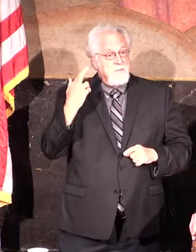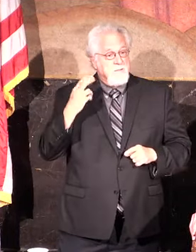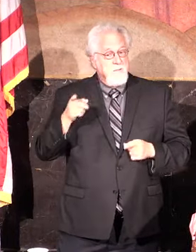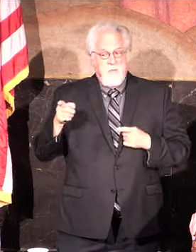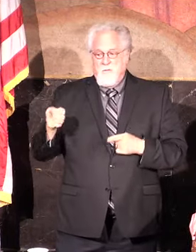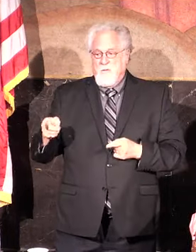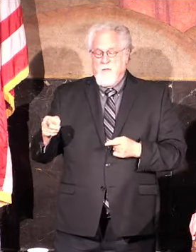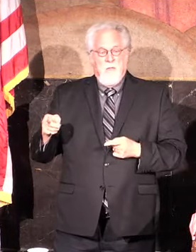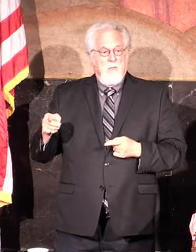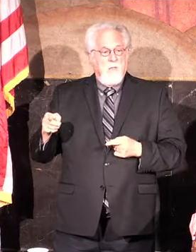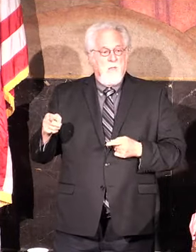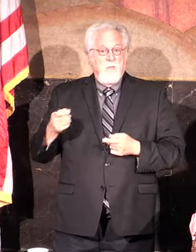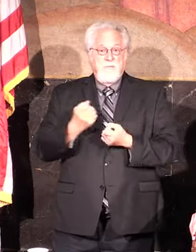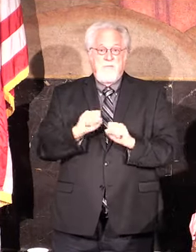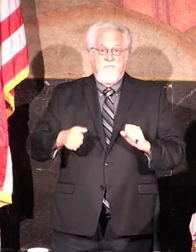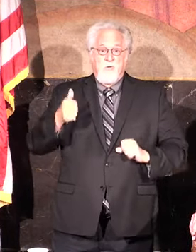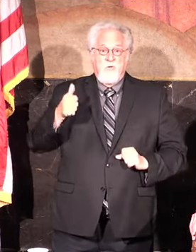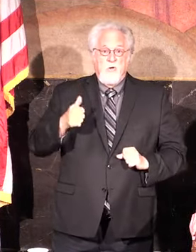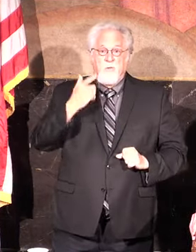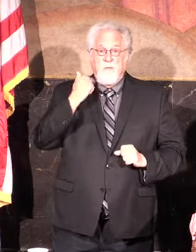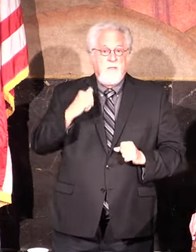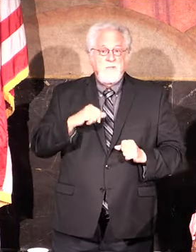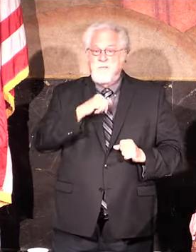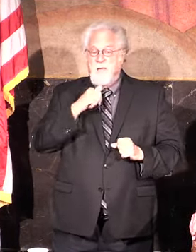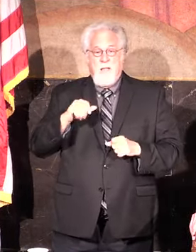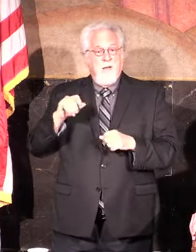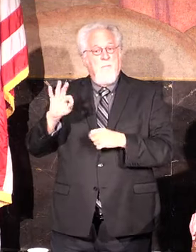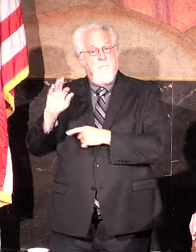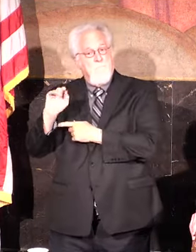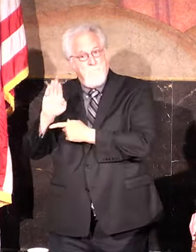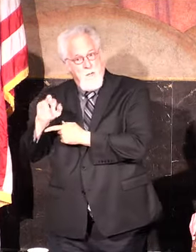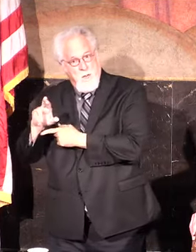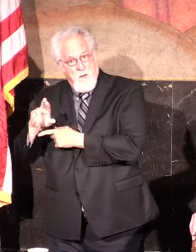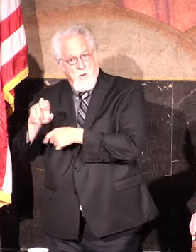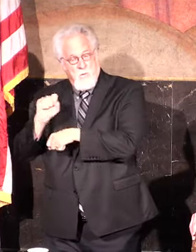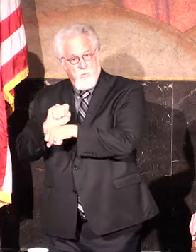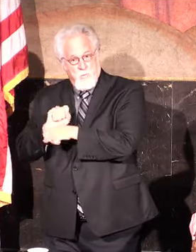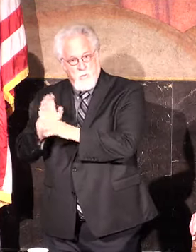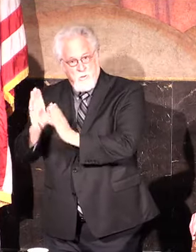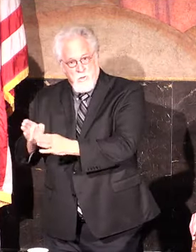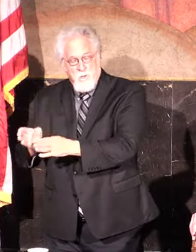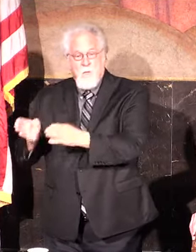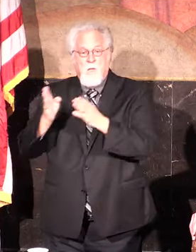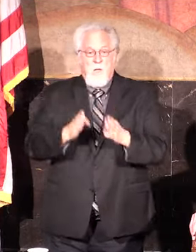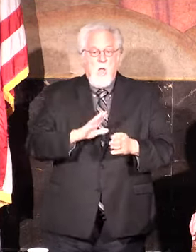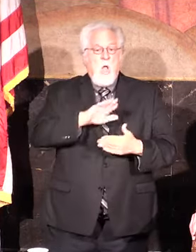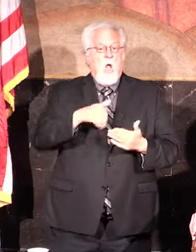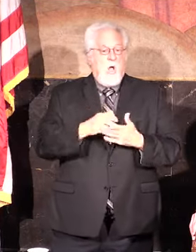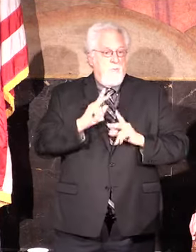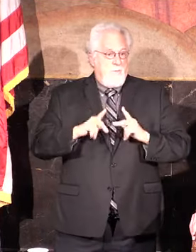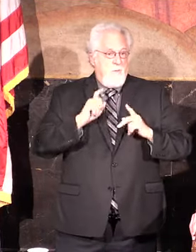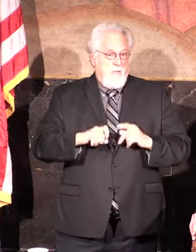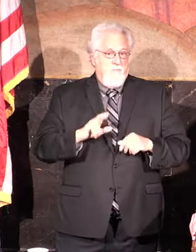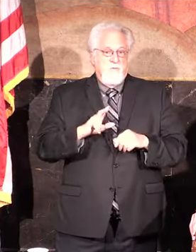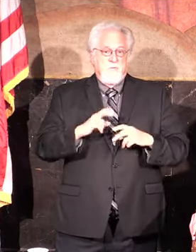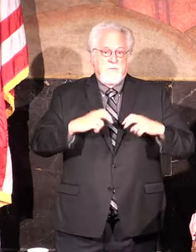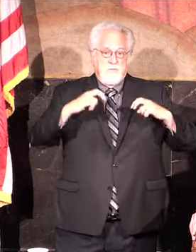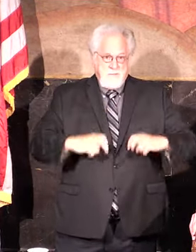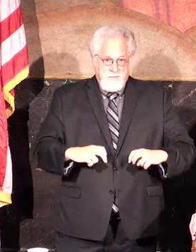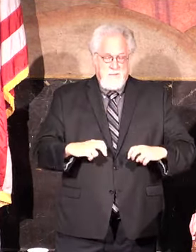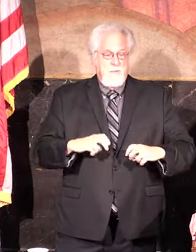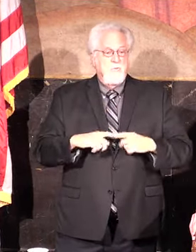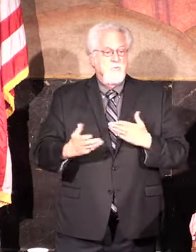they will be safer is because they will not be functioning as a bar. And all of their patrons will have to be seated in order